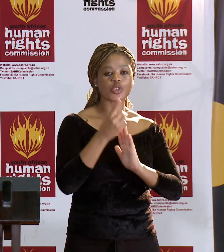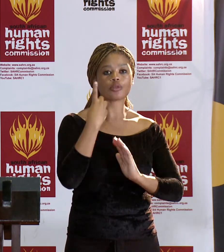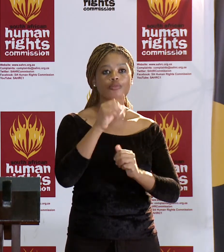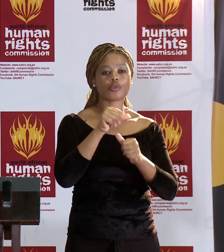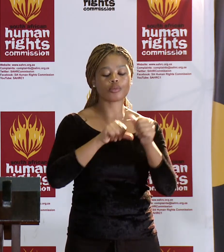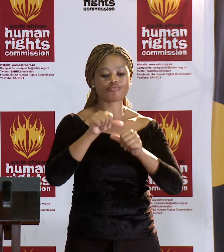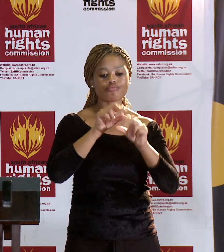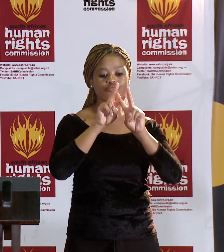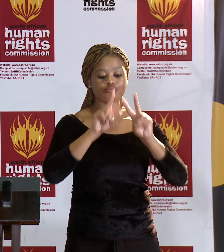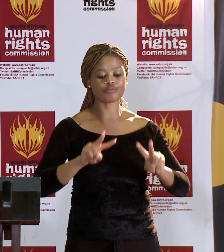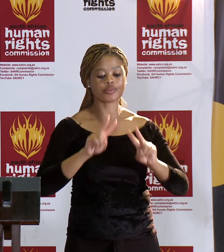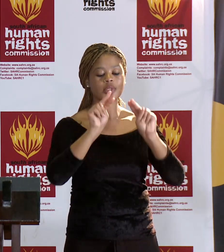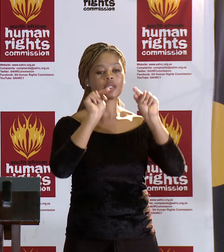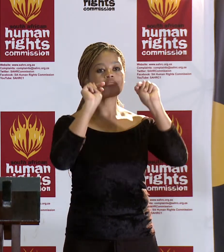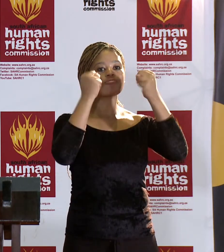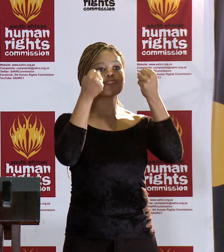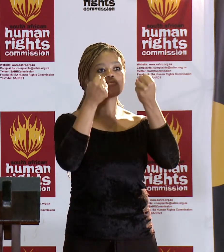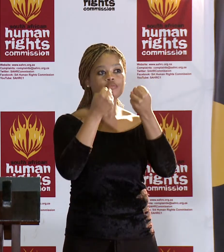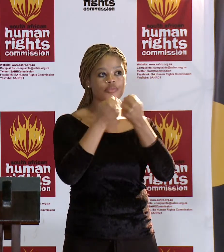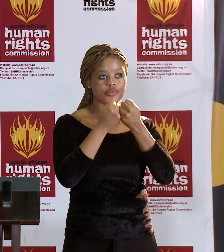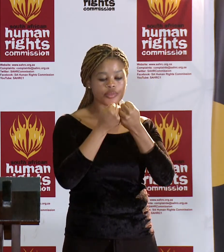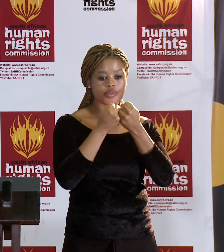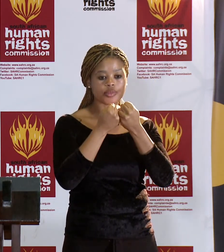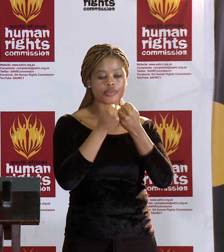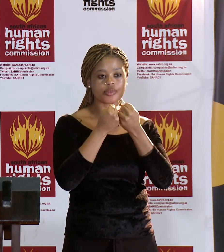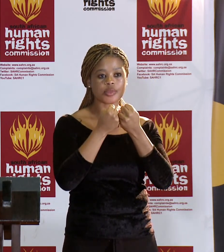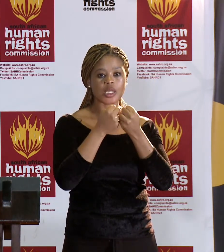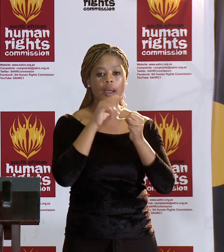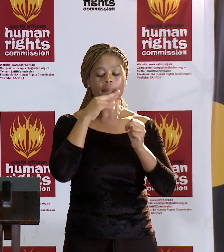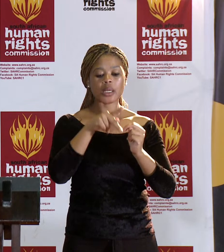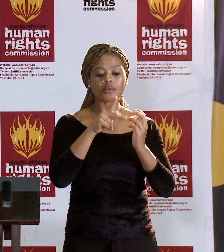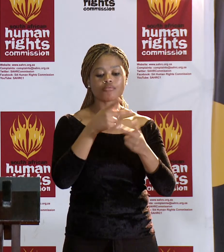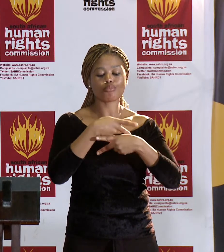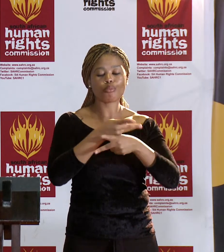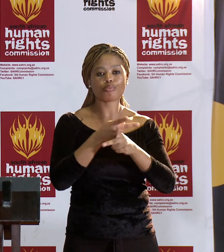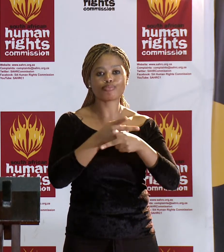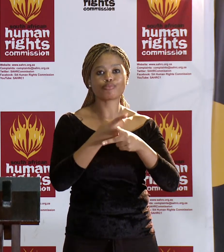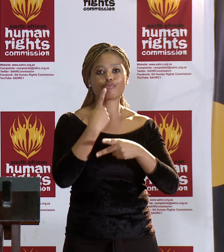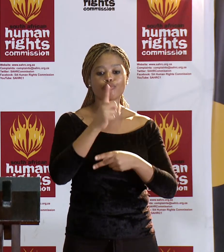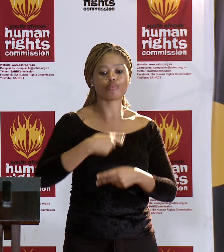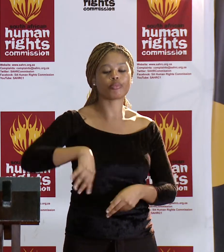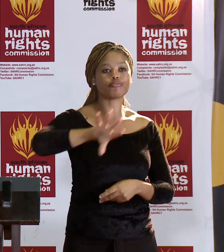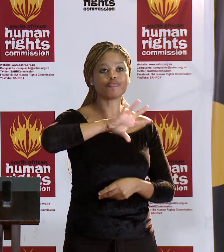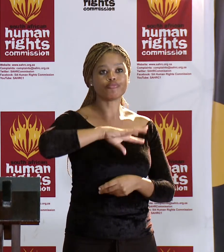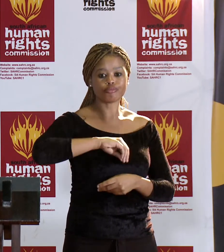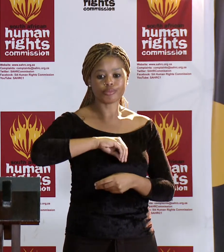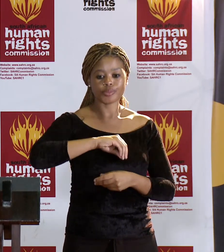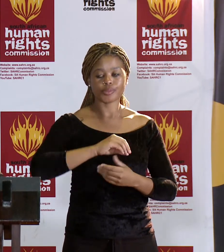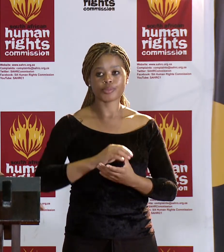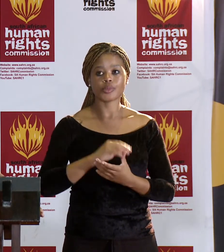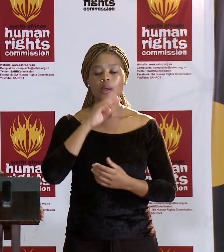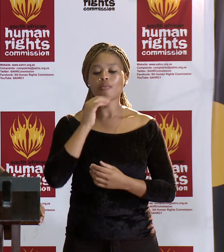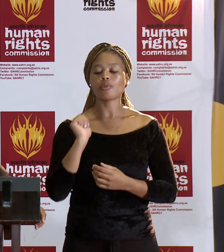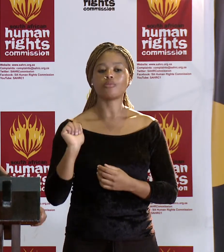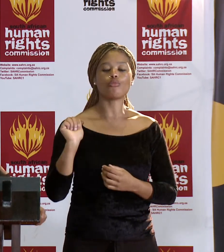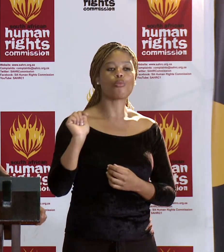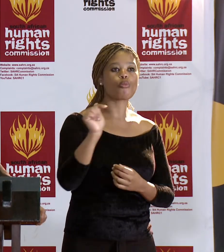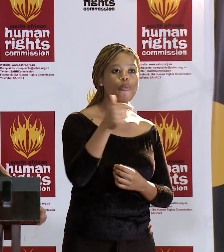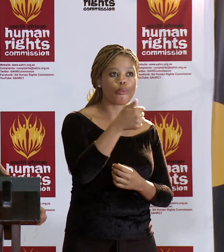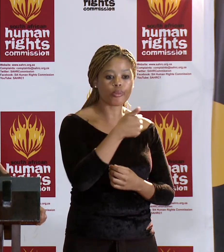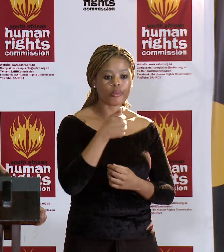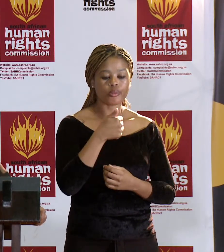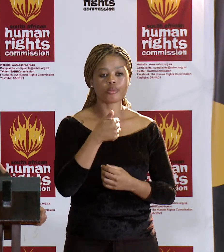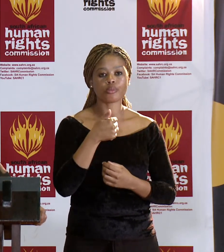Social Harmony Through National Effort SHINE, which is a product of us all, co-produced with